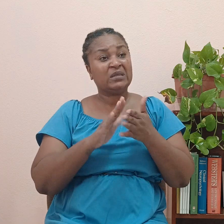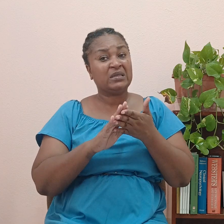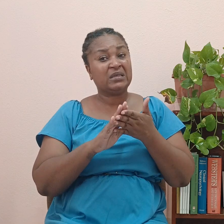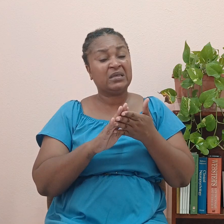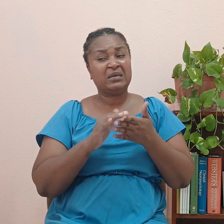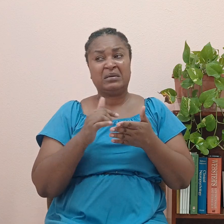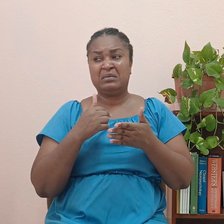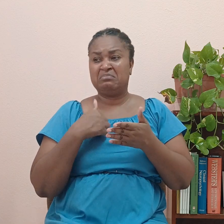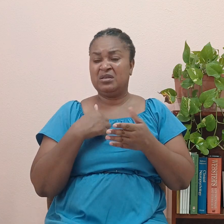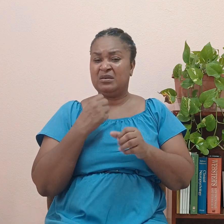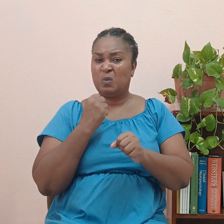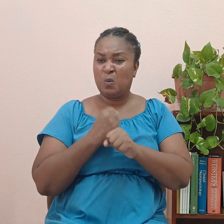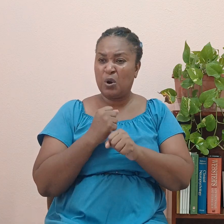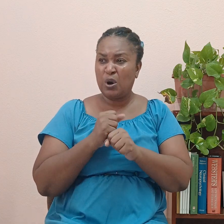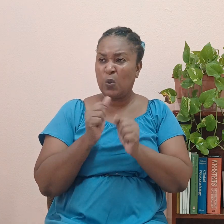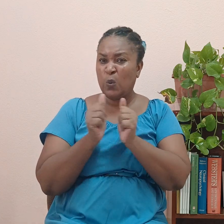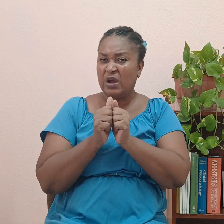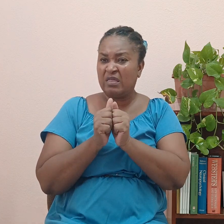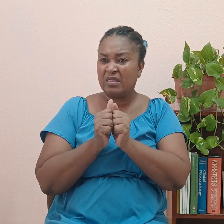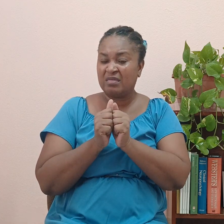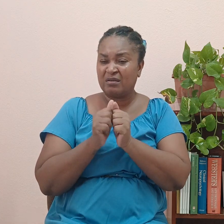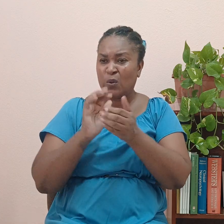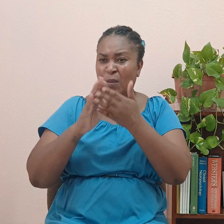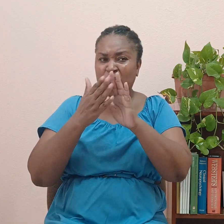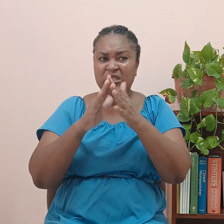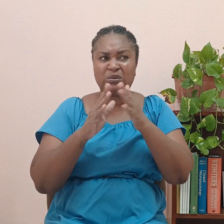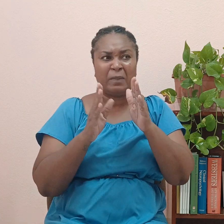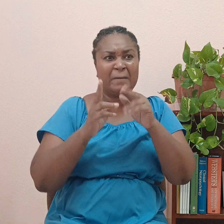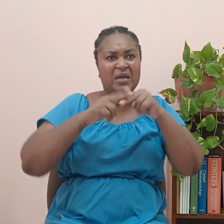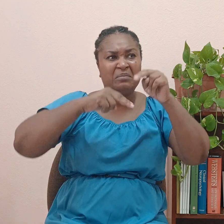to build beyond your home.